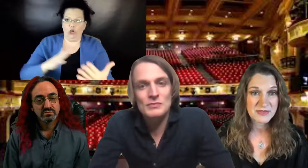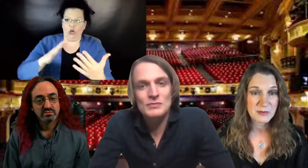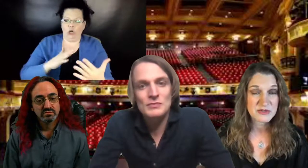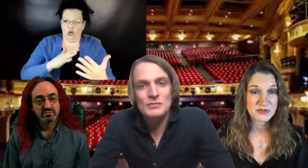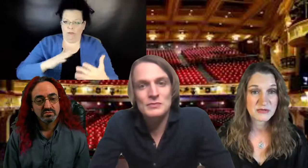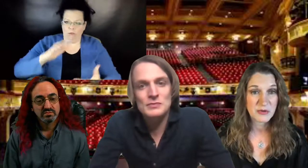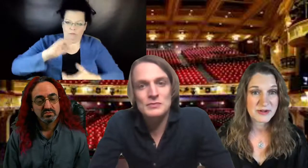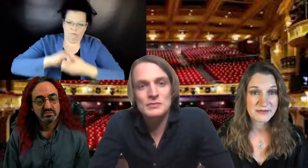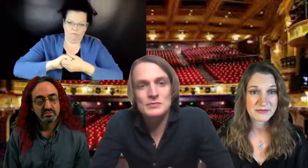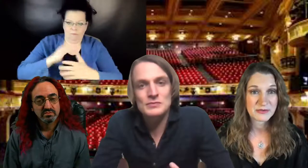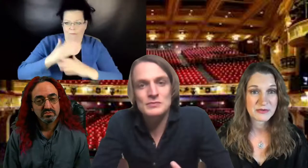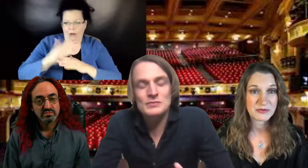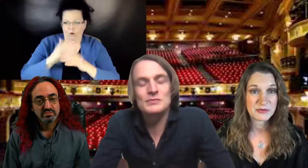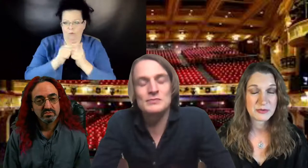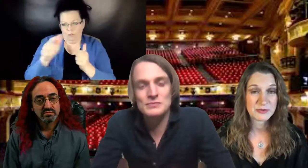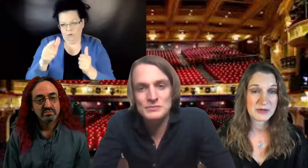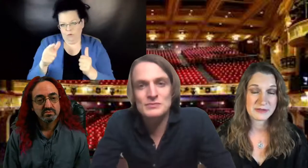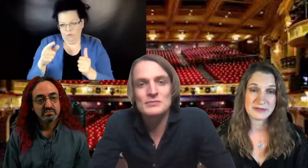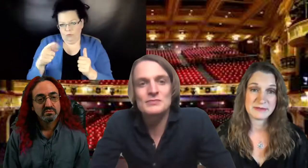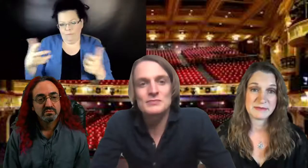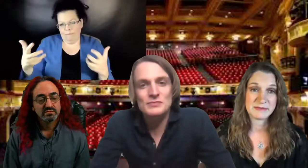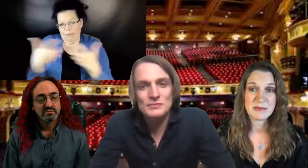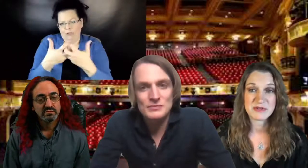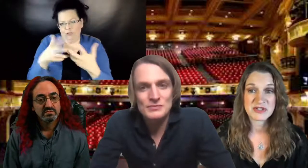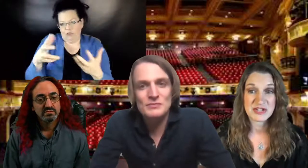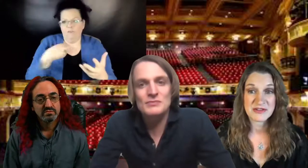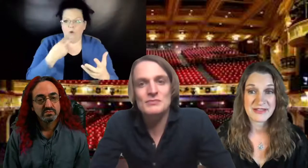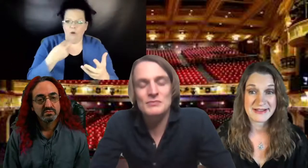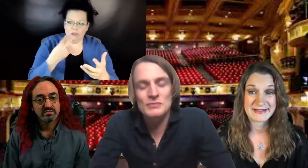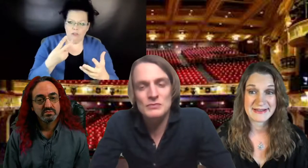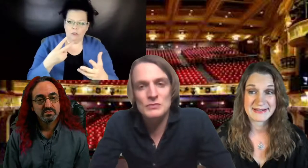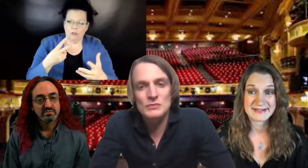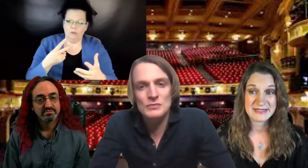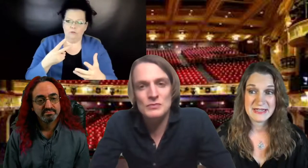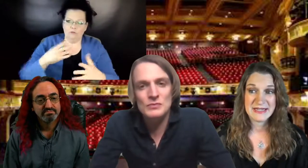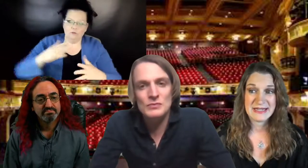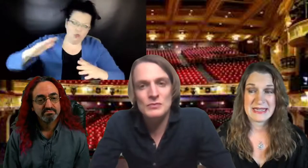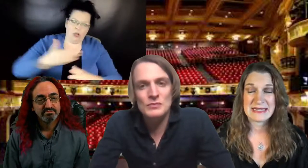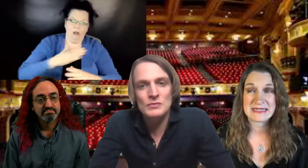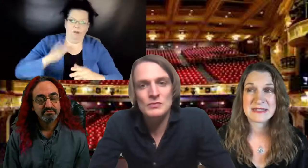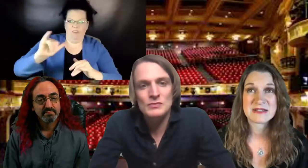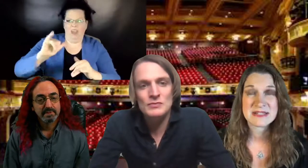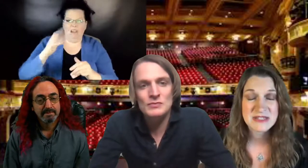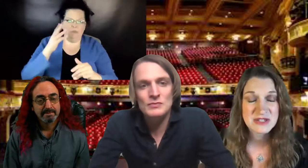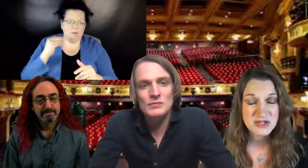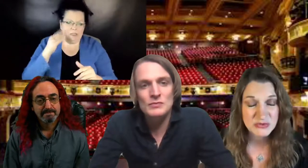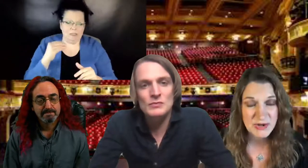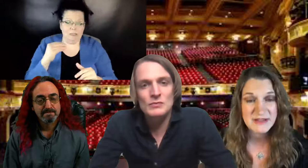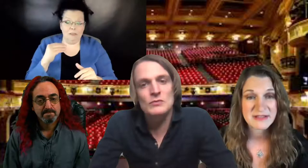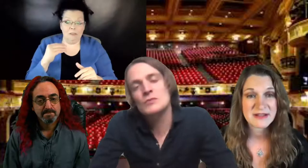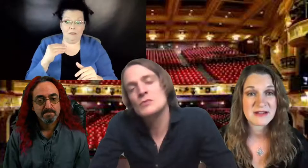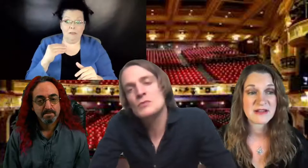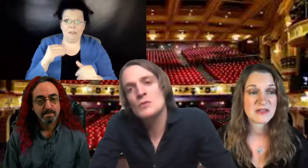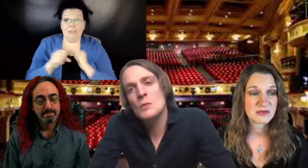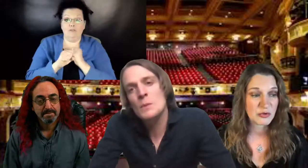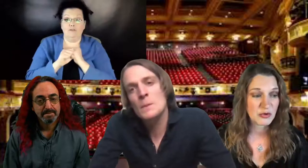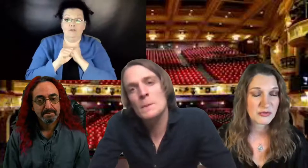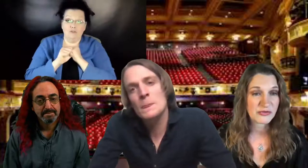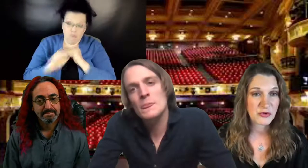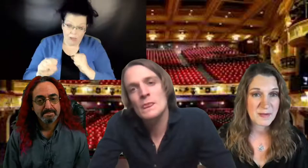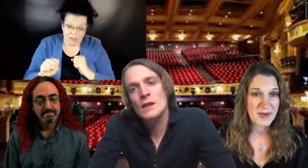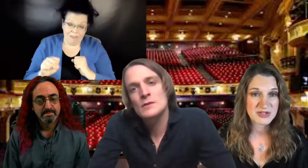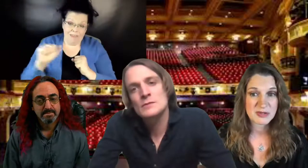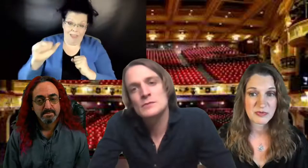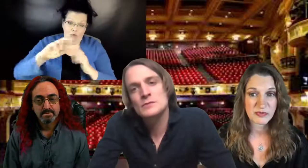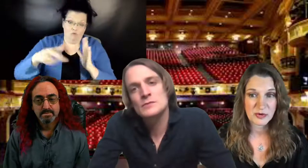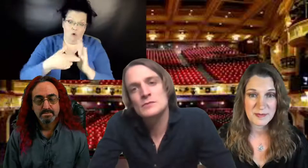you that was your voice to be able to share that. And it did strengthen the role